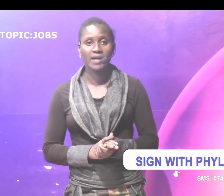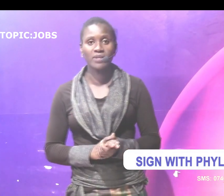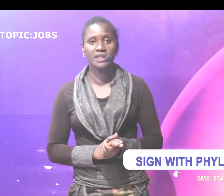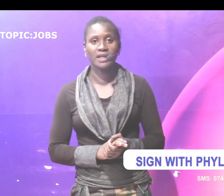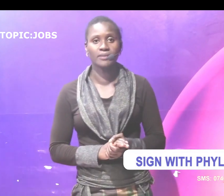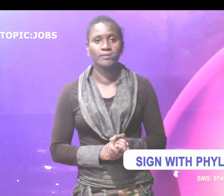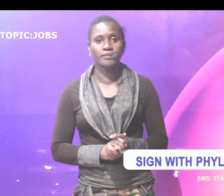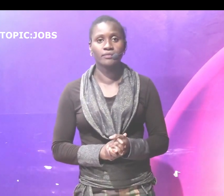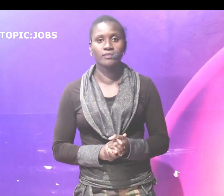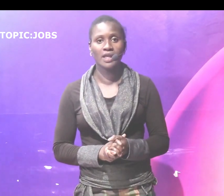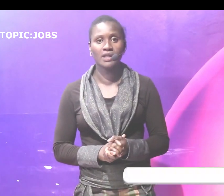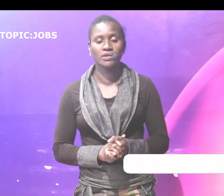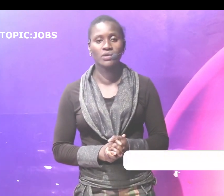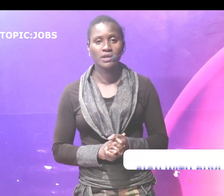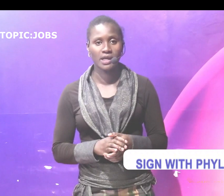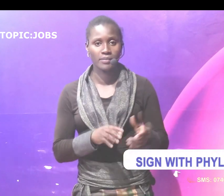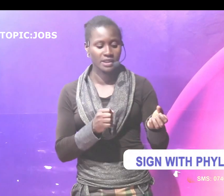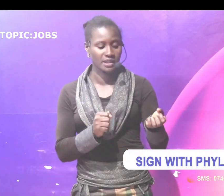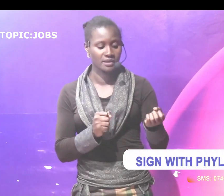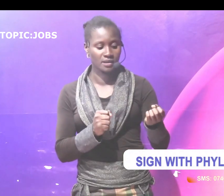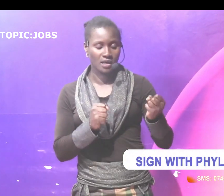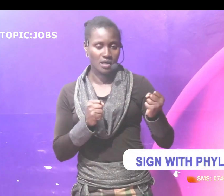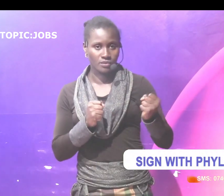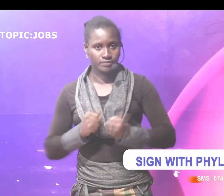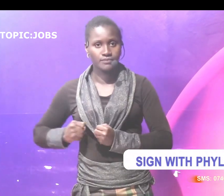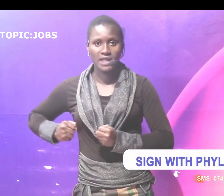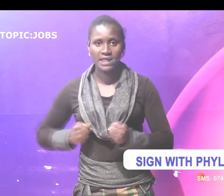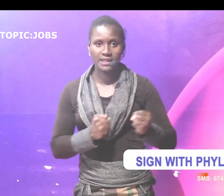carpenter? So carpenter, like this.